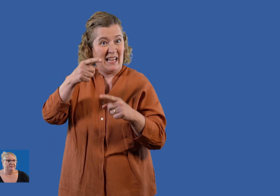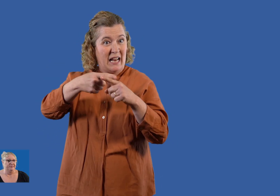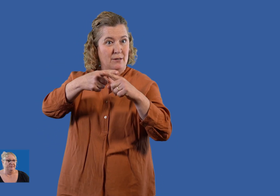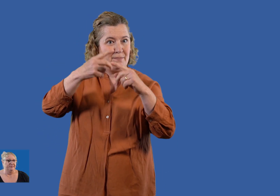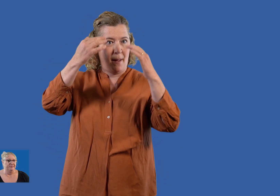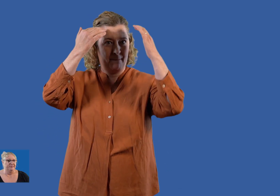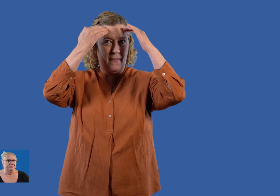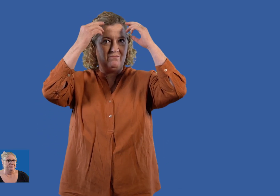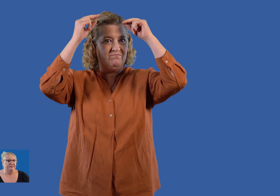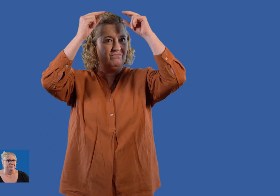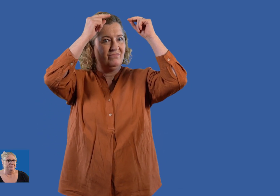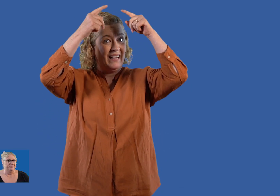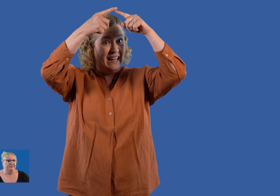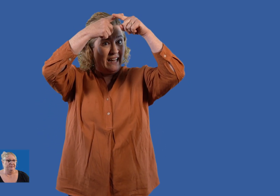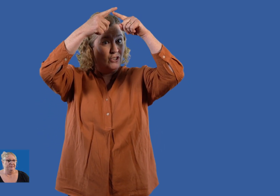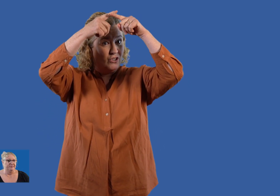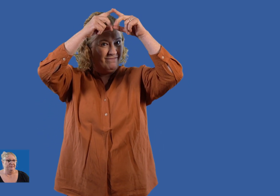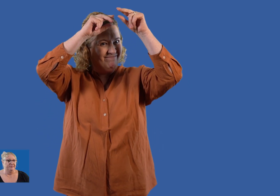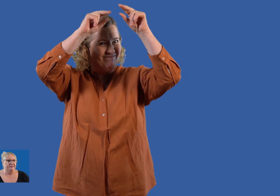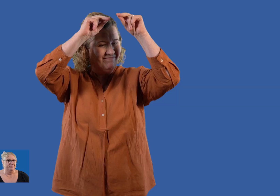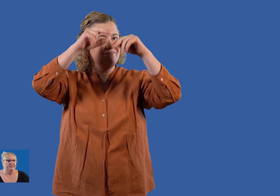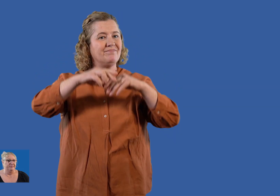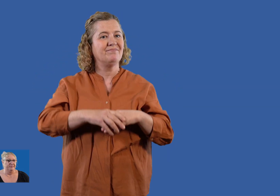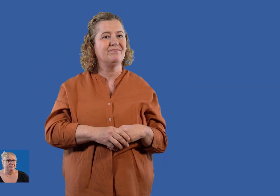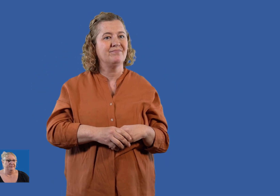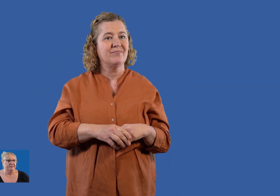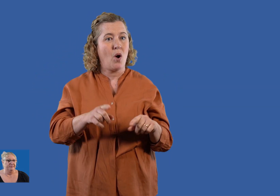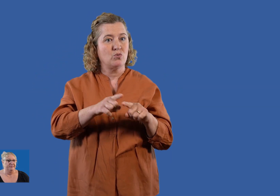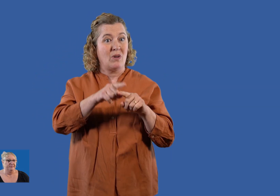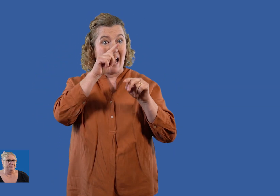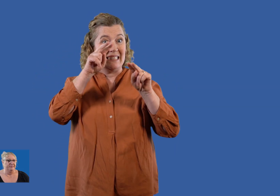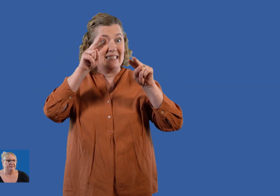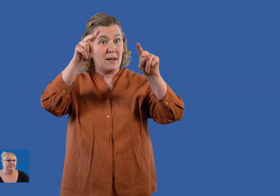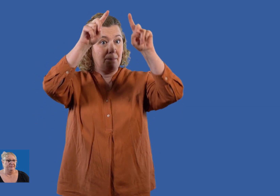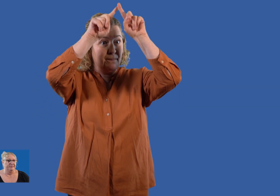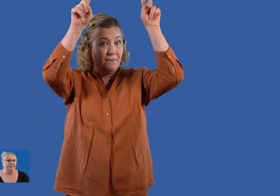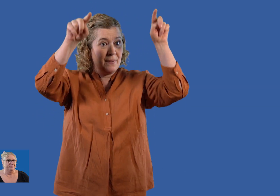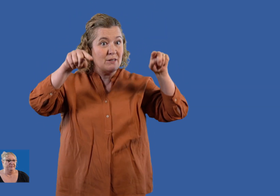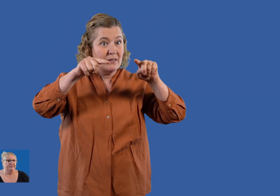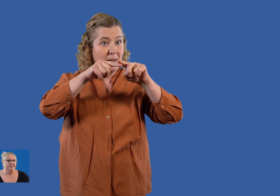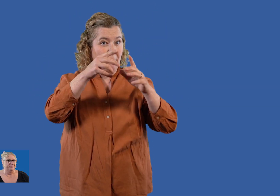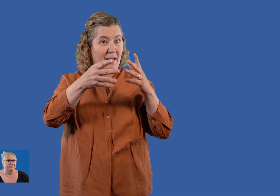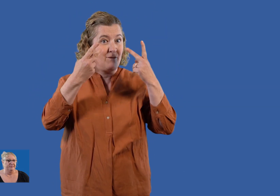of communication, but you also think in pictures and images. You don't need sound to think.